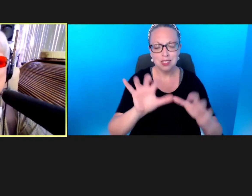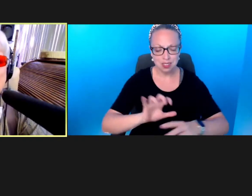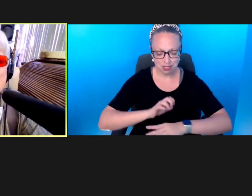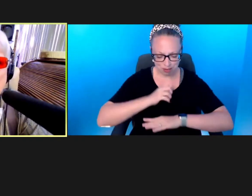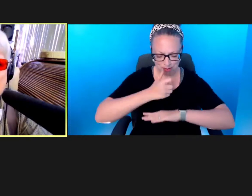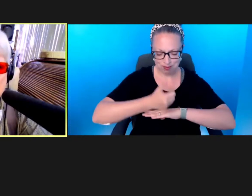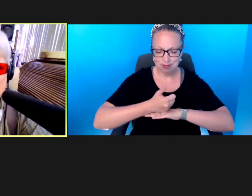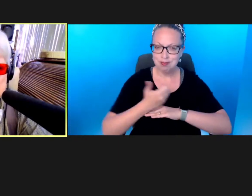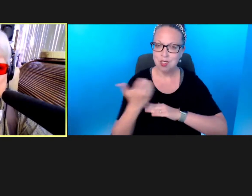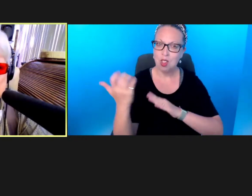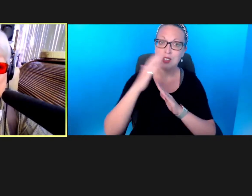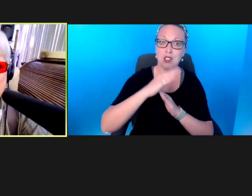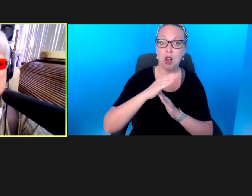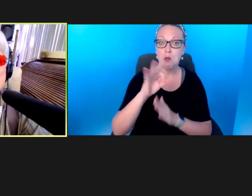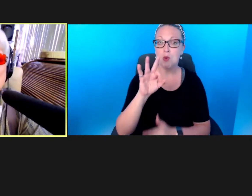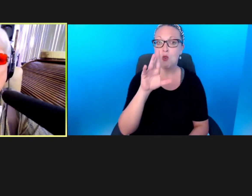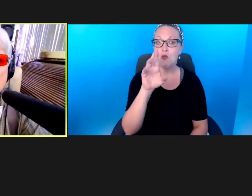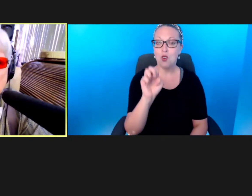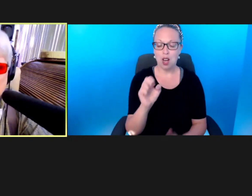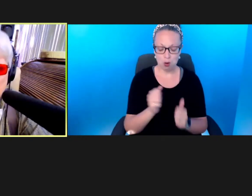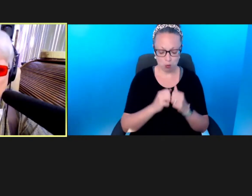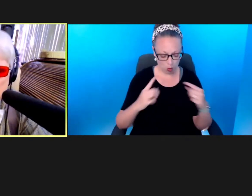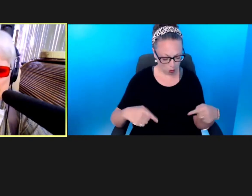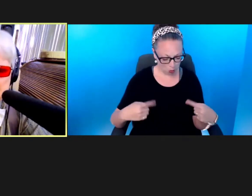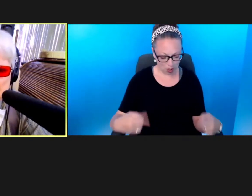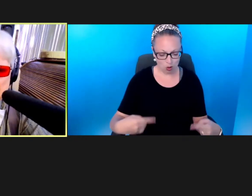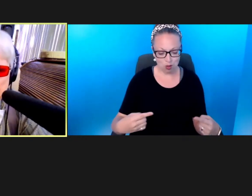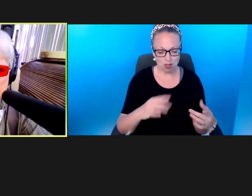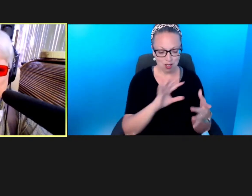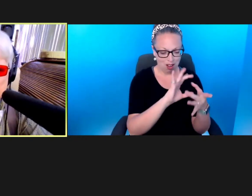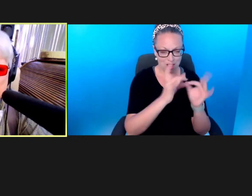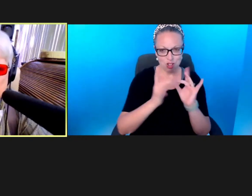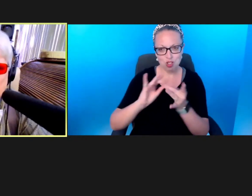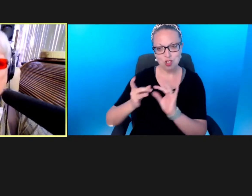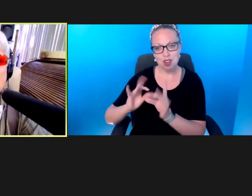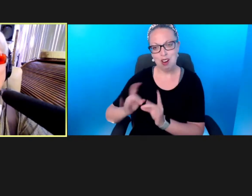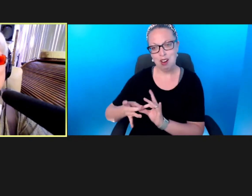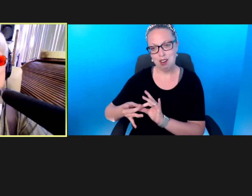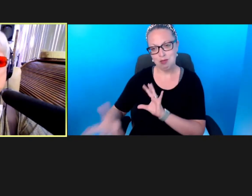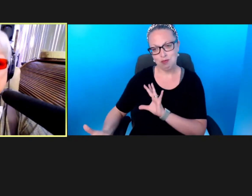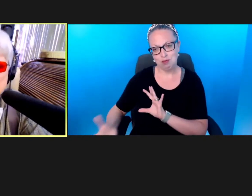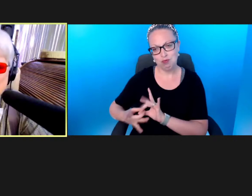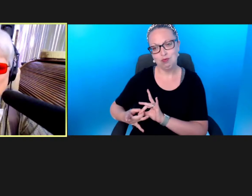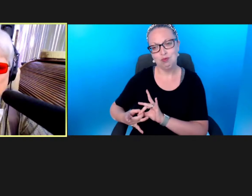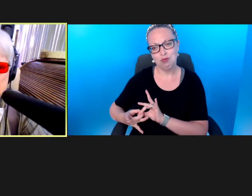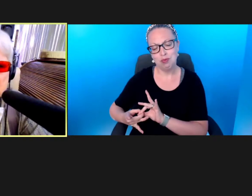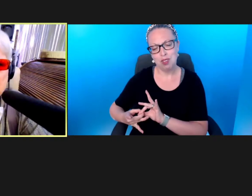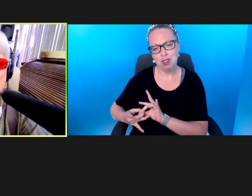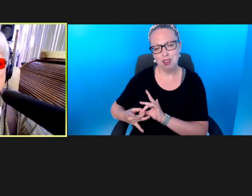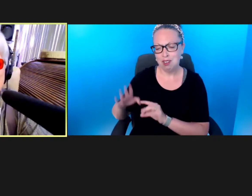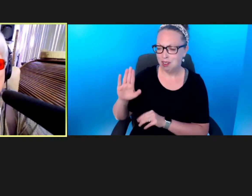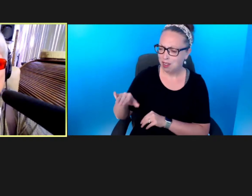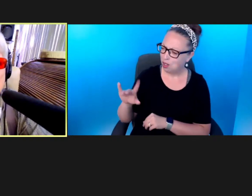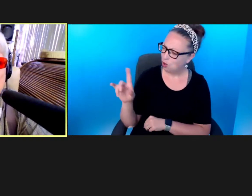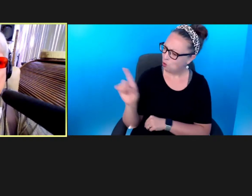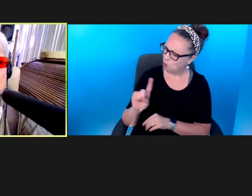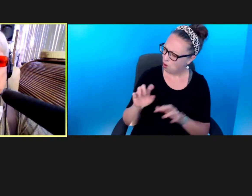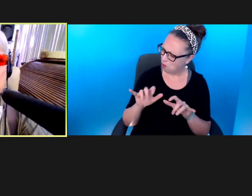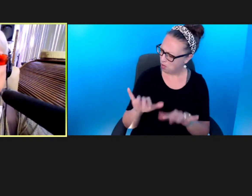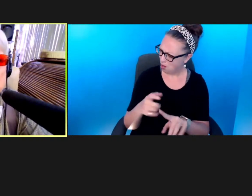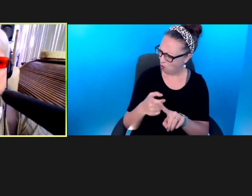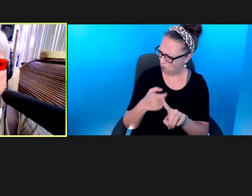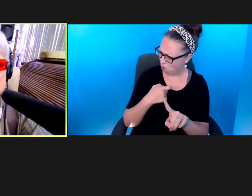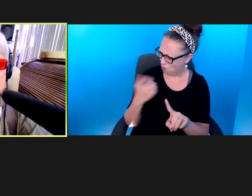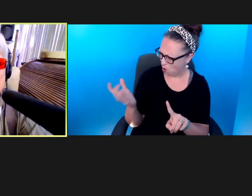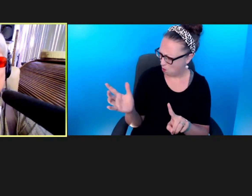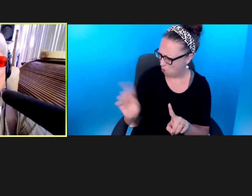a frame on wheels, and a chain hung down beside. I asked where it did come from, for